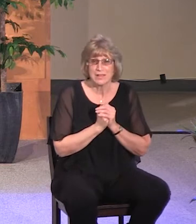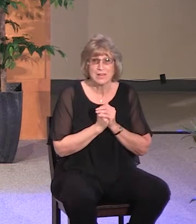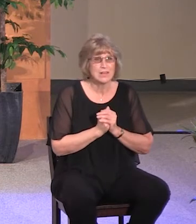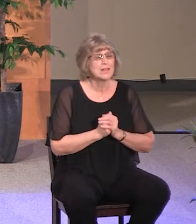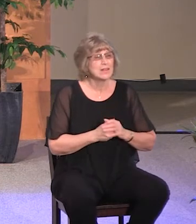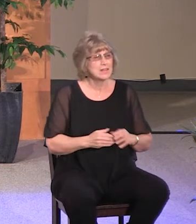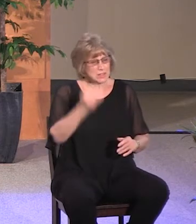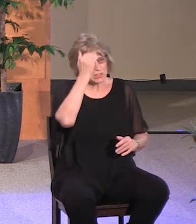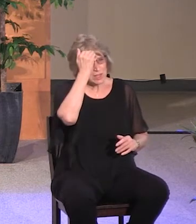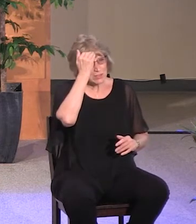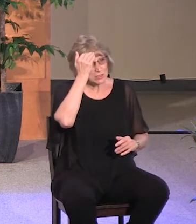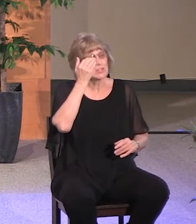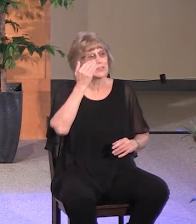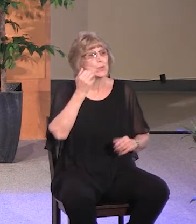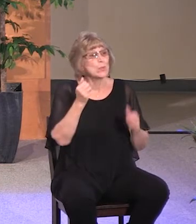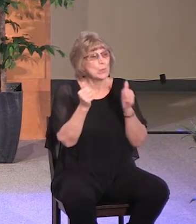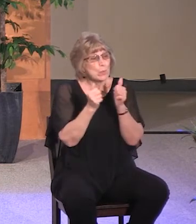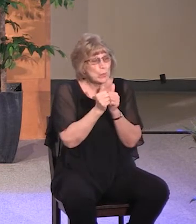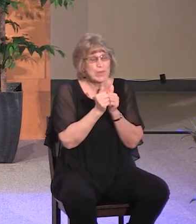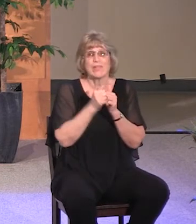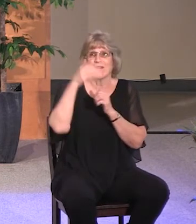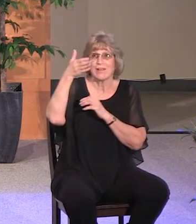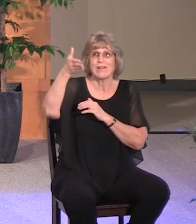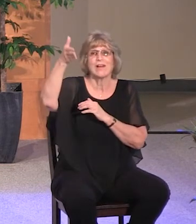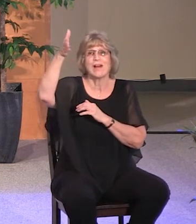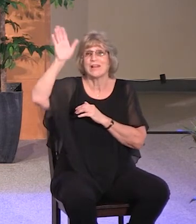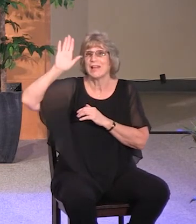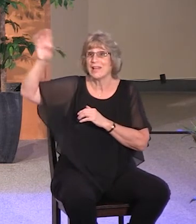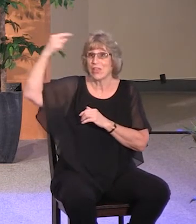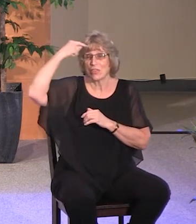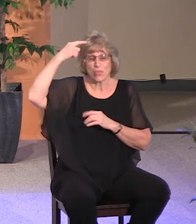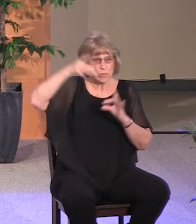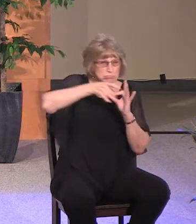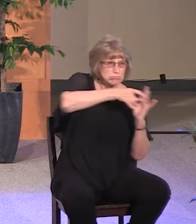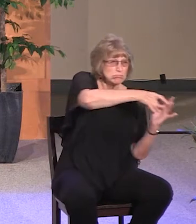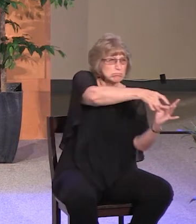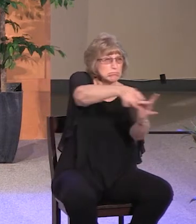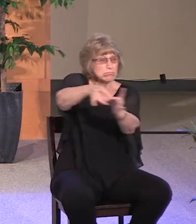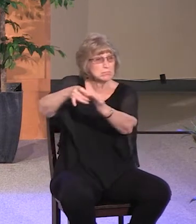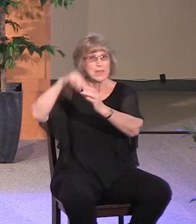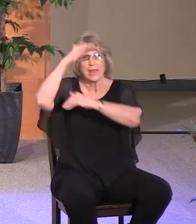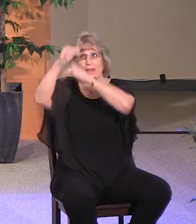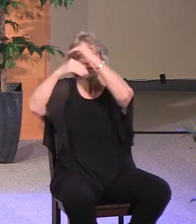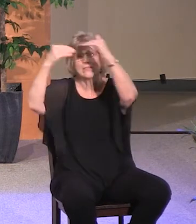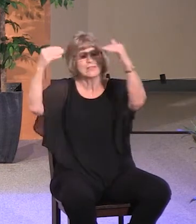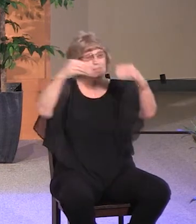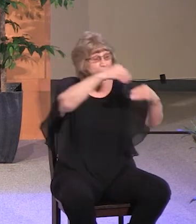of consciousness in harmony with the thoughts of God. Heaven is within every one of